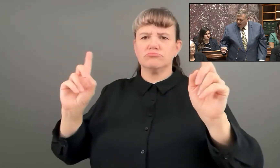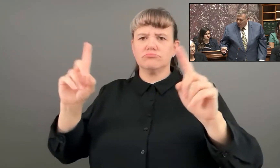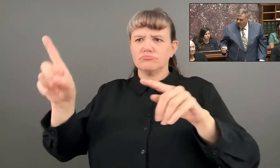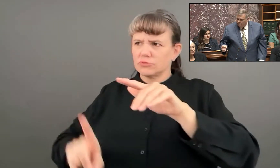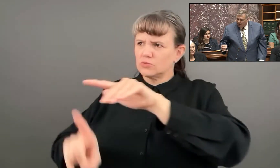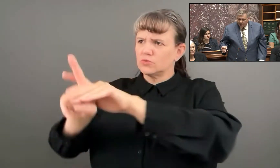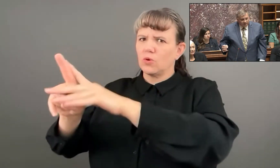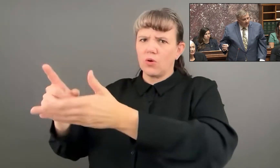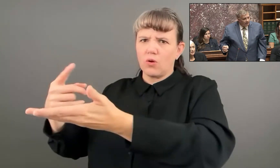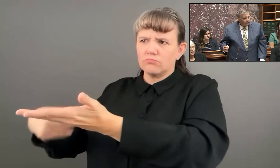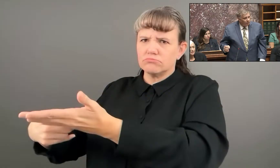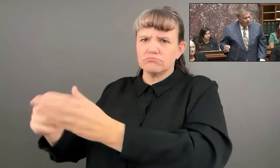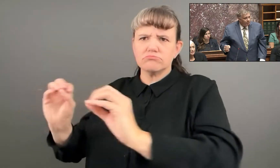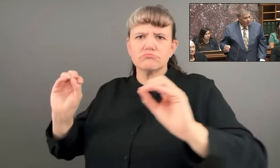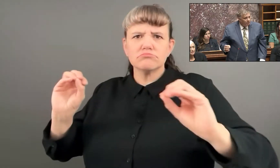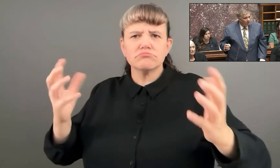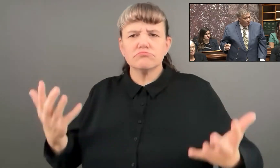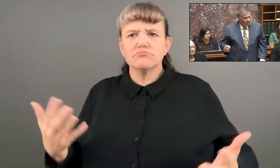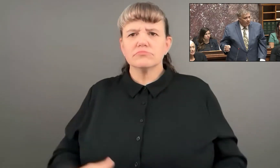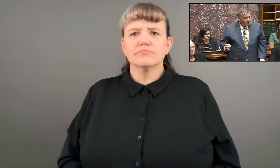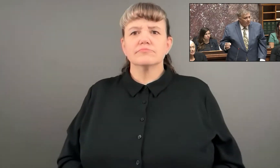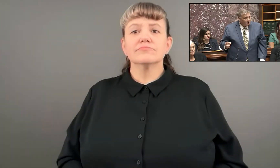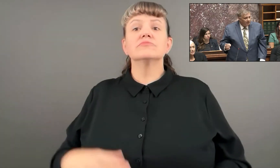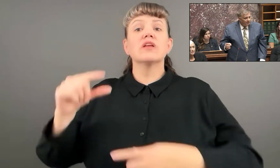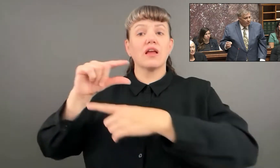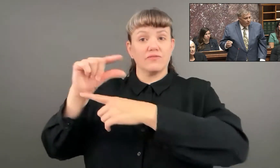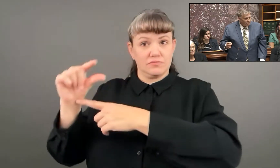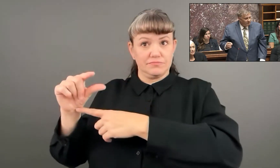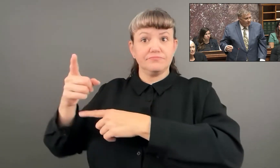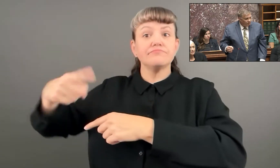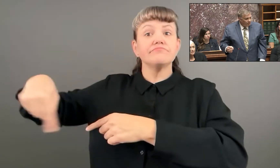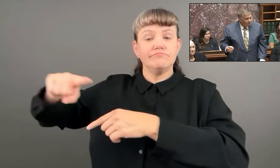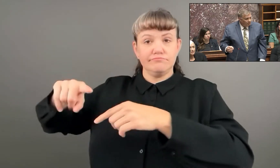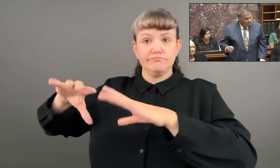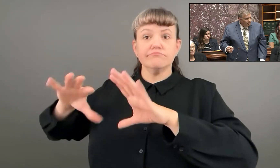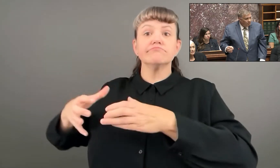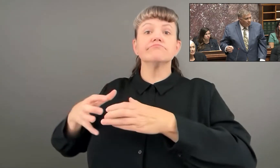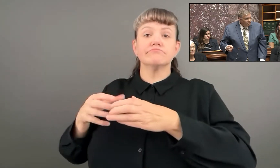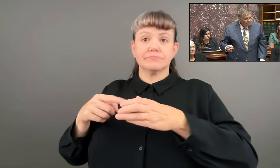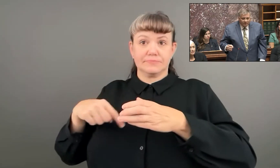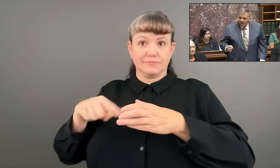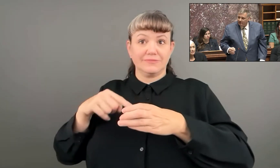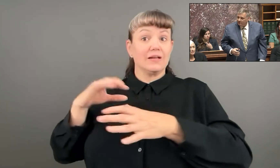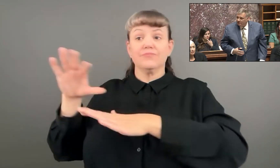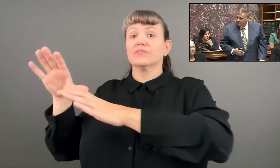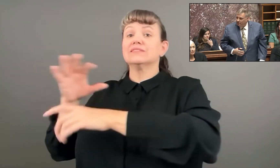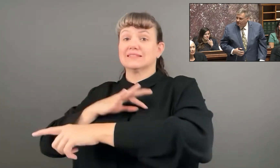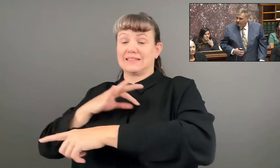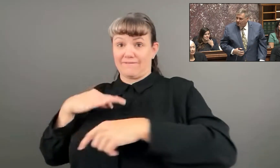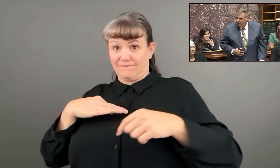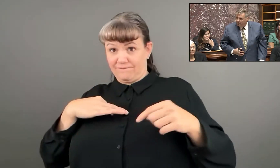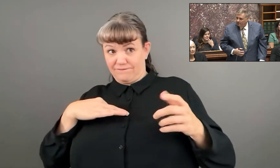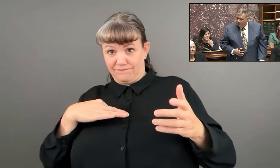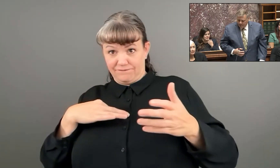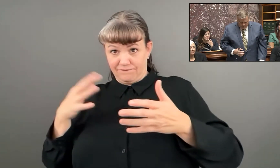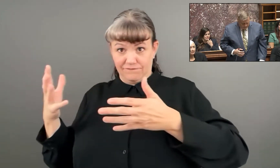picketing. Pickets can go up around this work site as well, which is the legislative